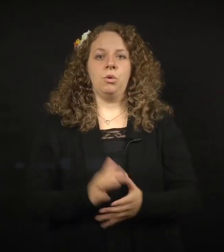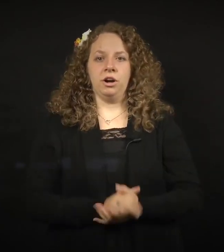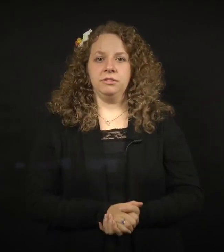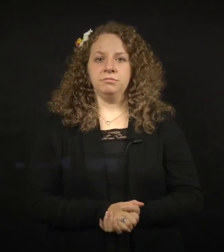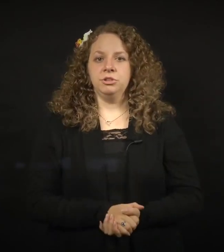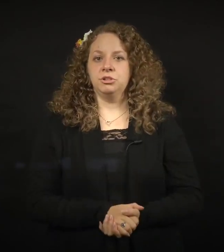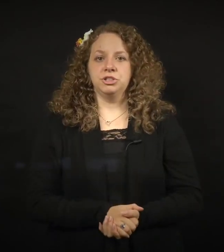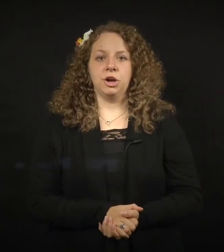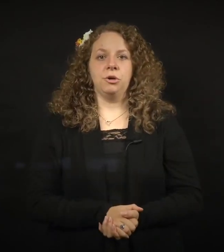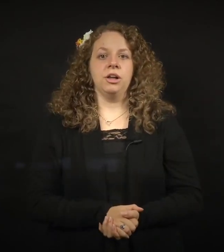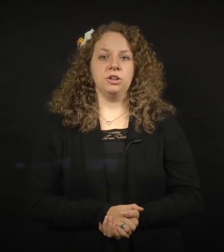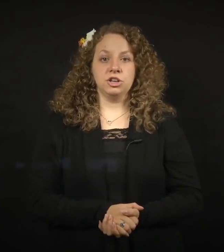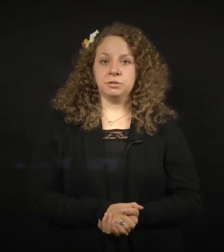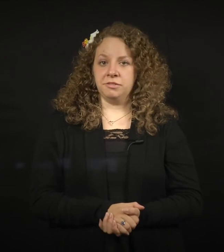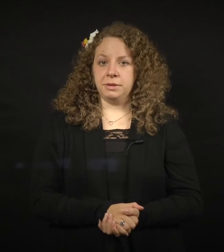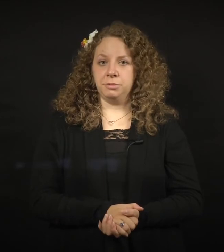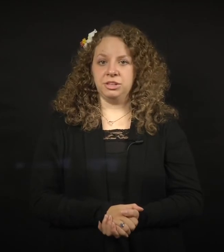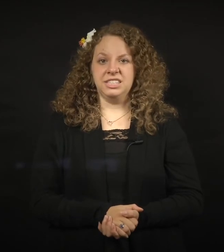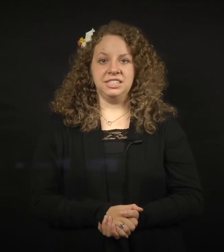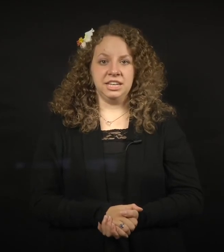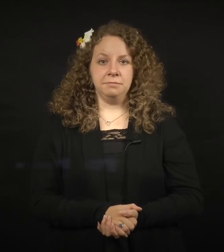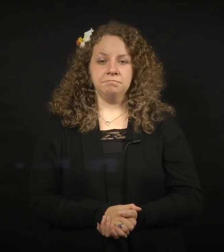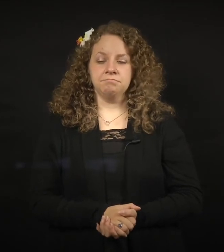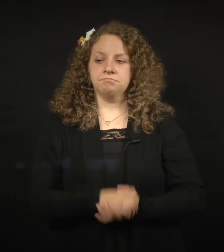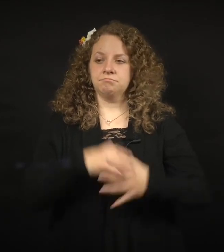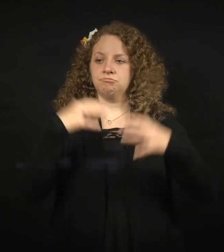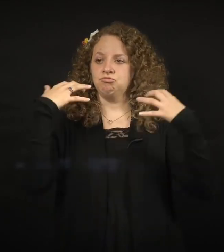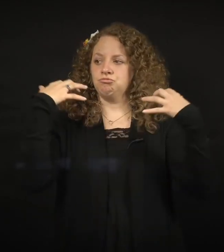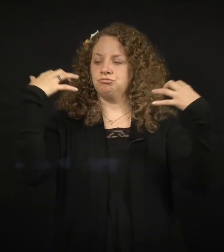or you could show a large number of people in a stadium,